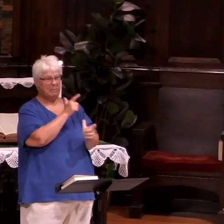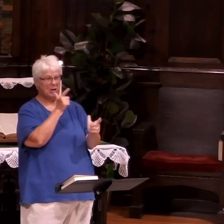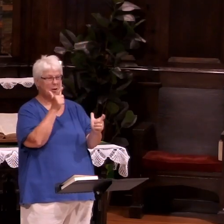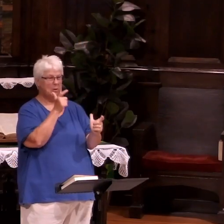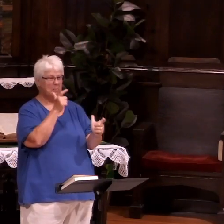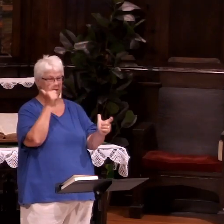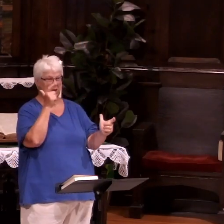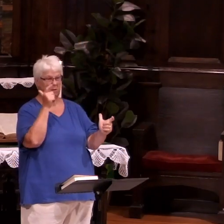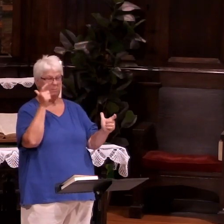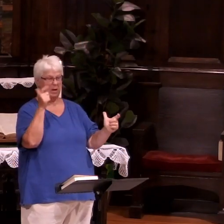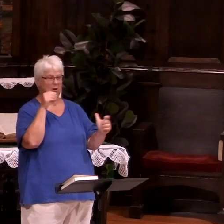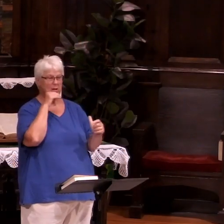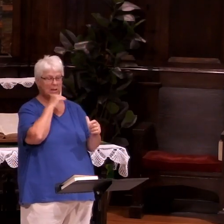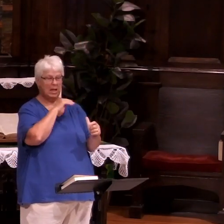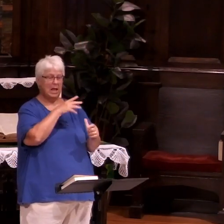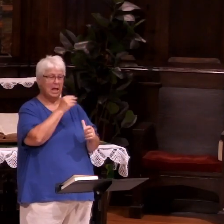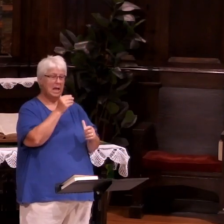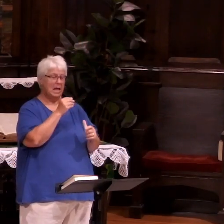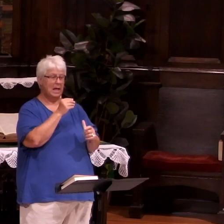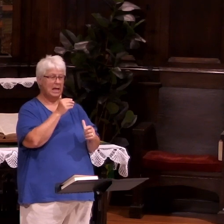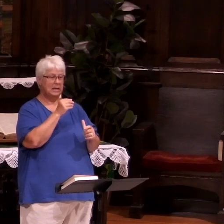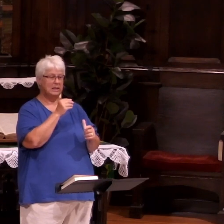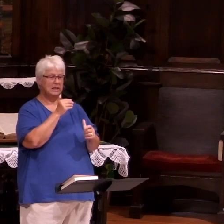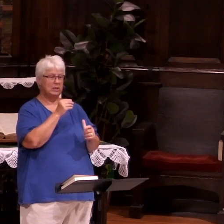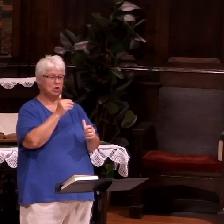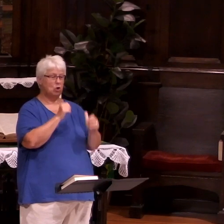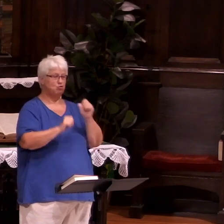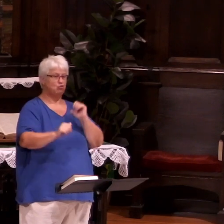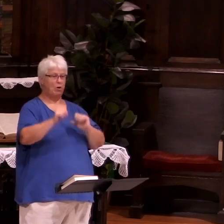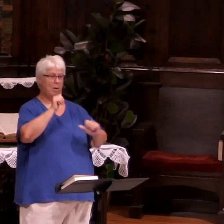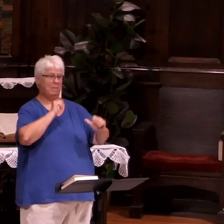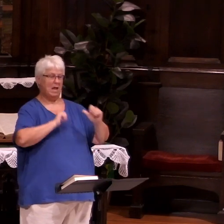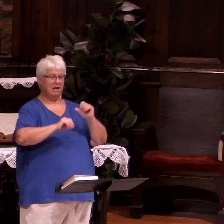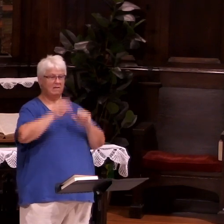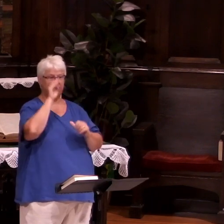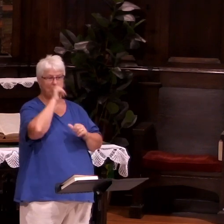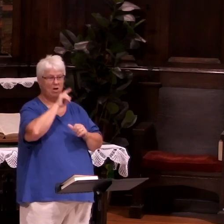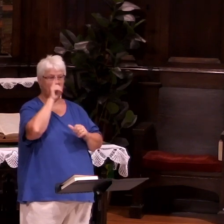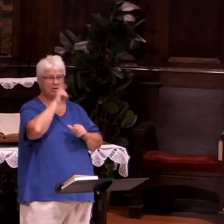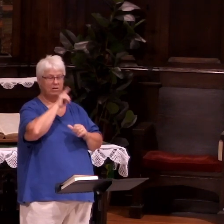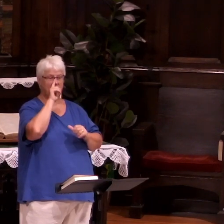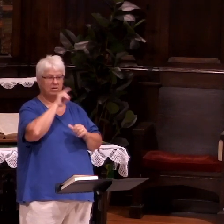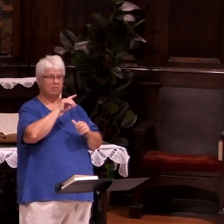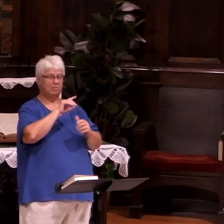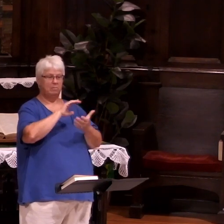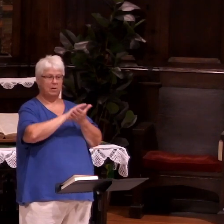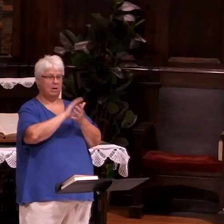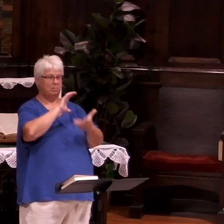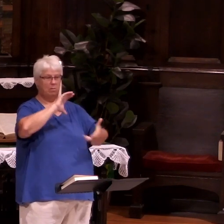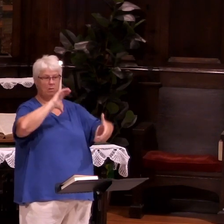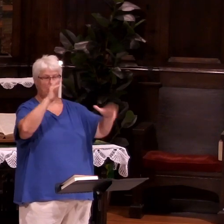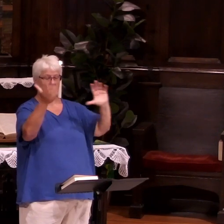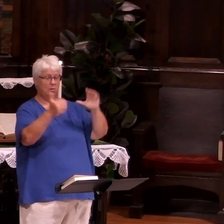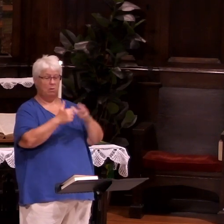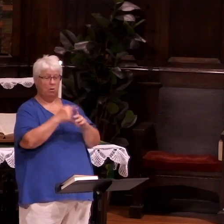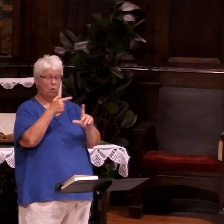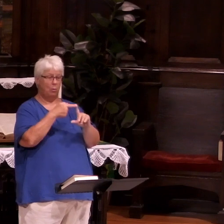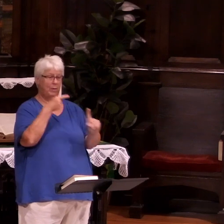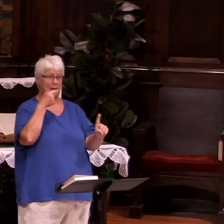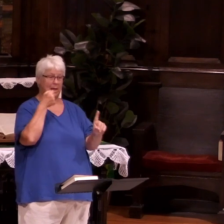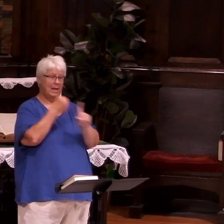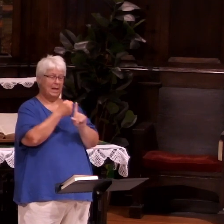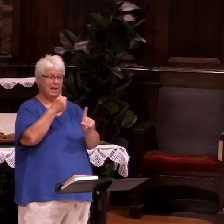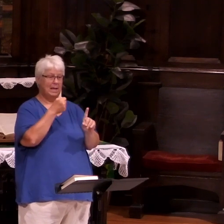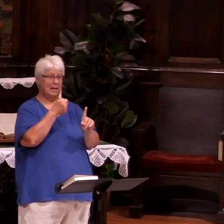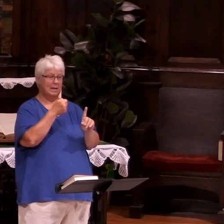and bigger, and his increasingly dramatic falsehoods get out of hand when they hit